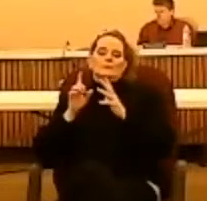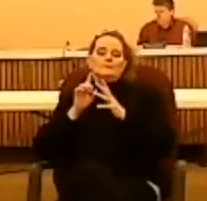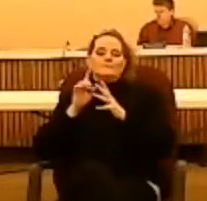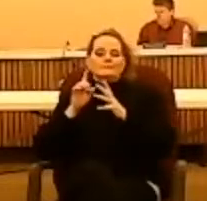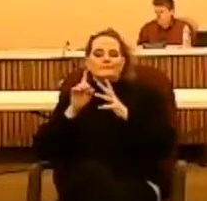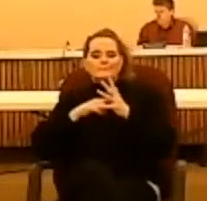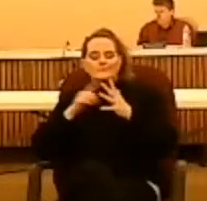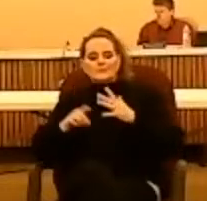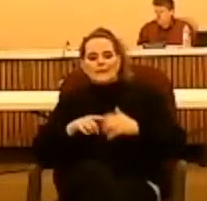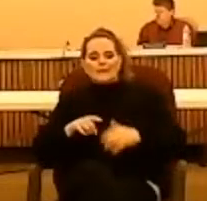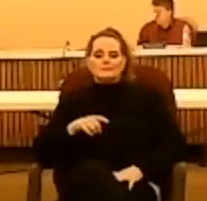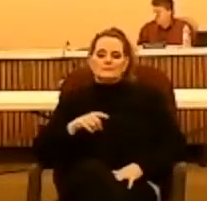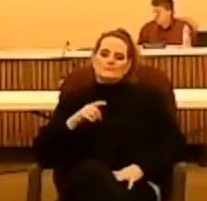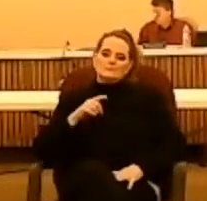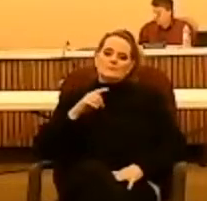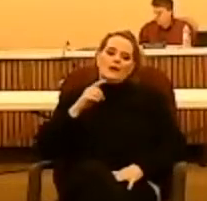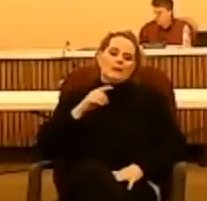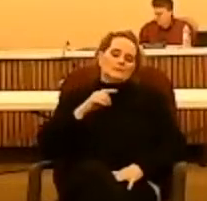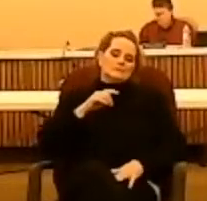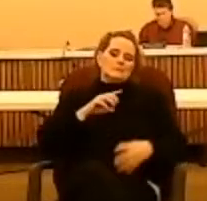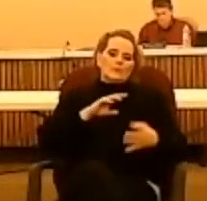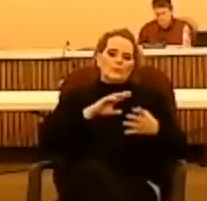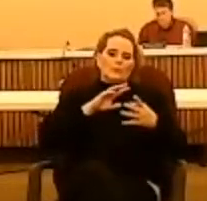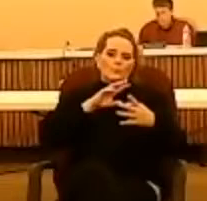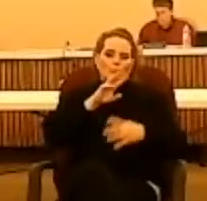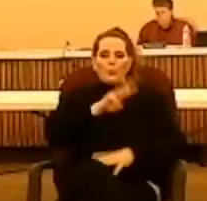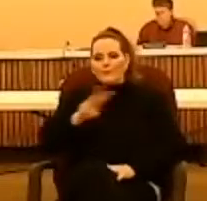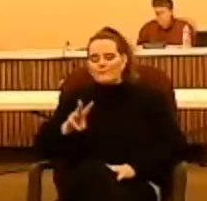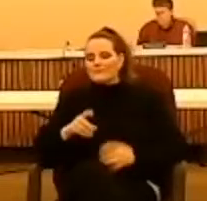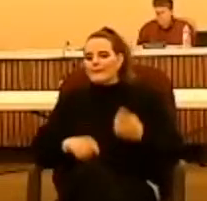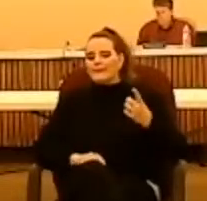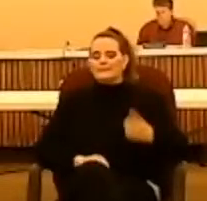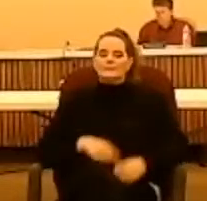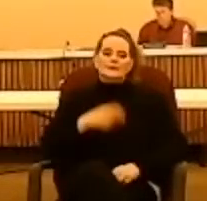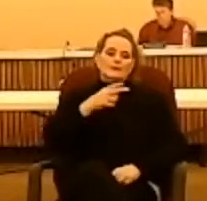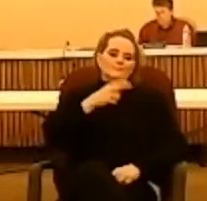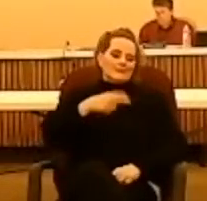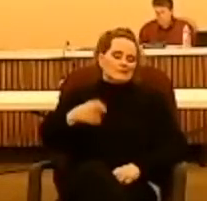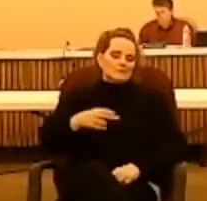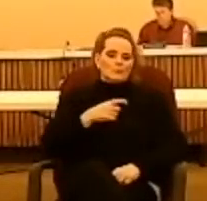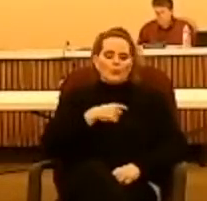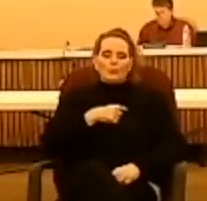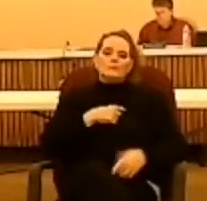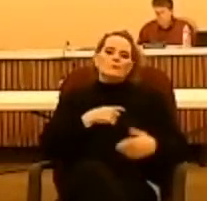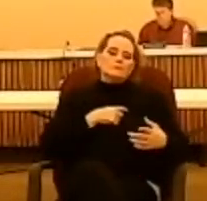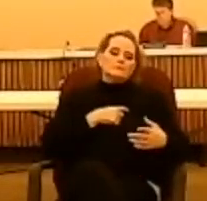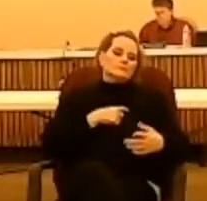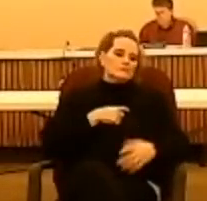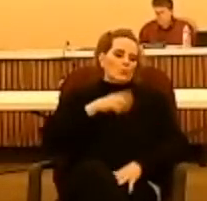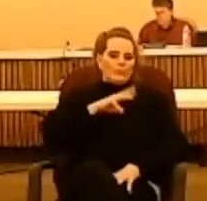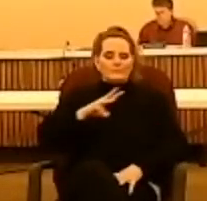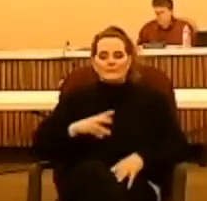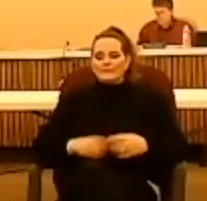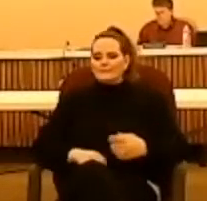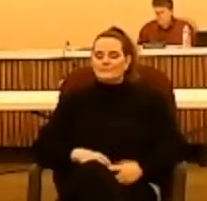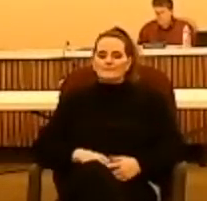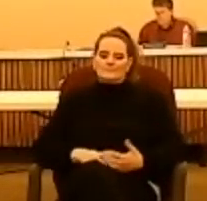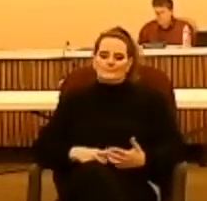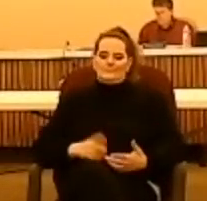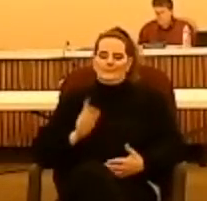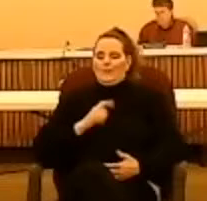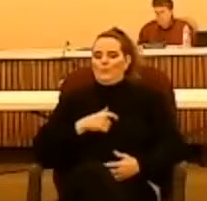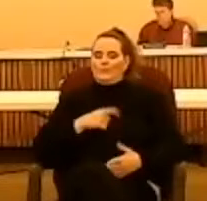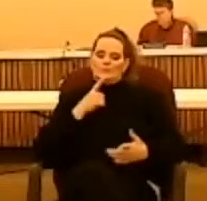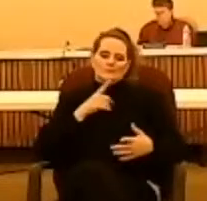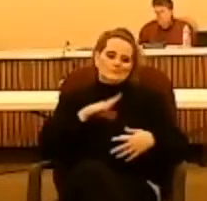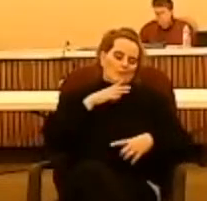see all the events that they have there. And Historical Site Committee met, but we just talked a bunch, some of